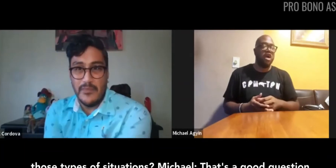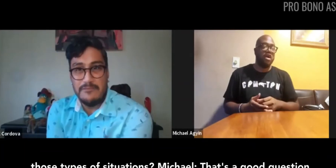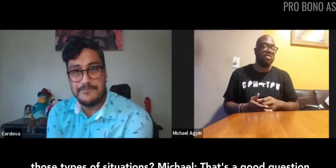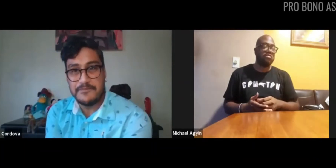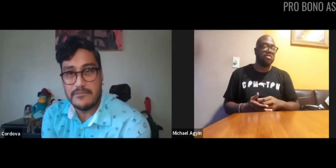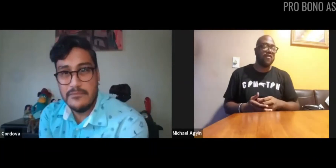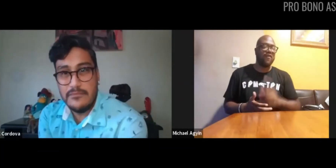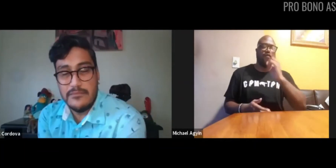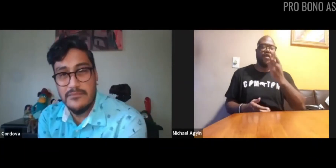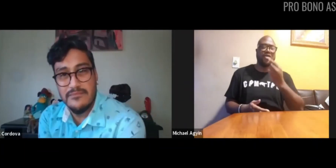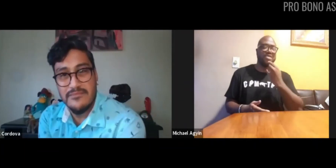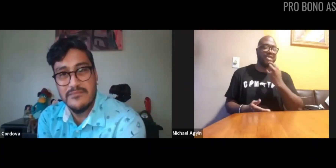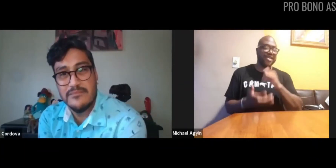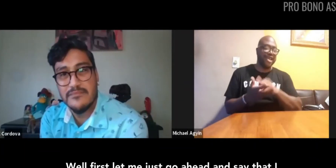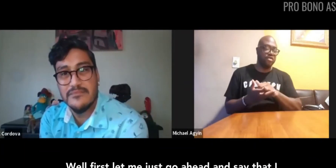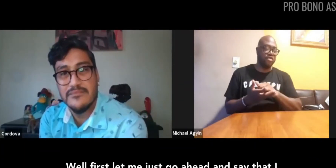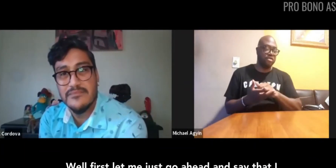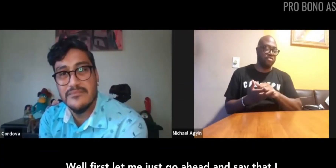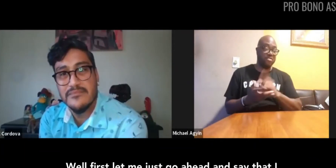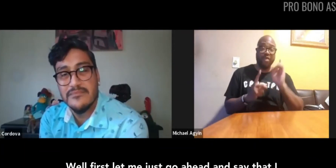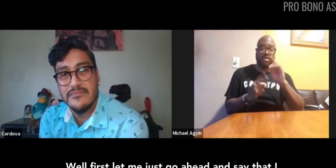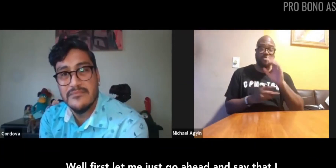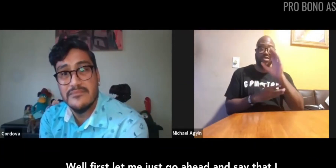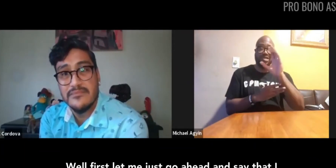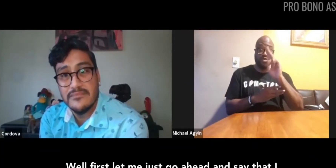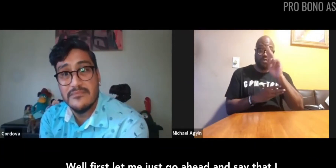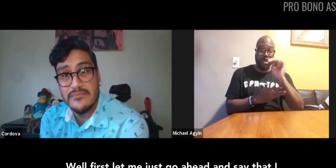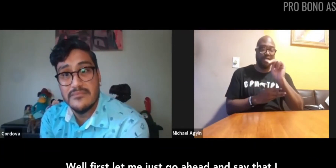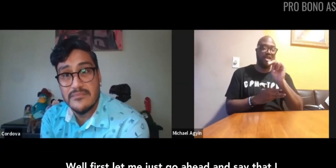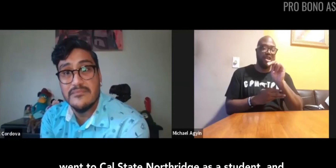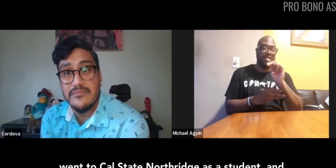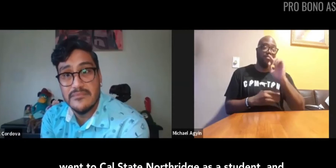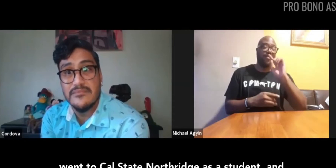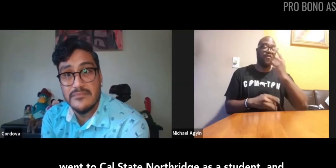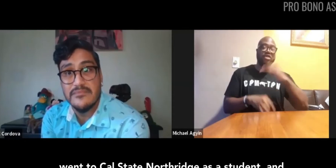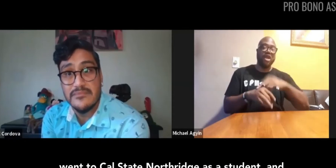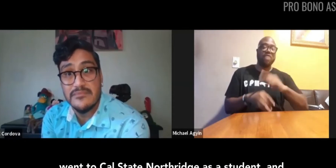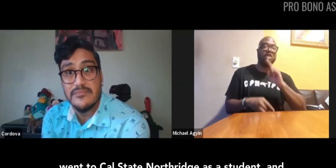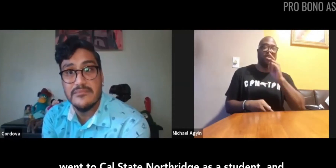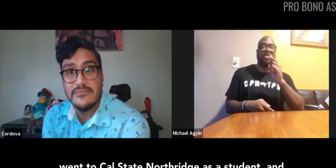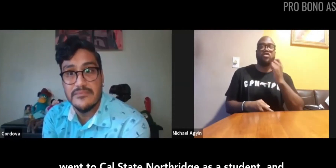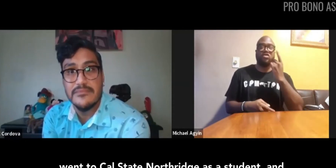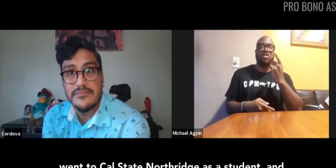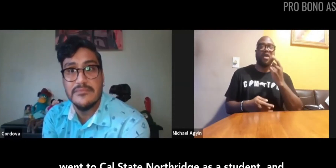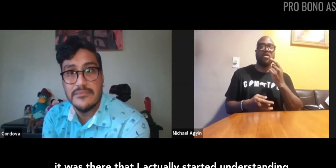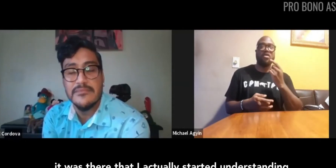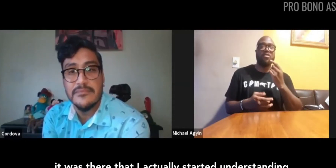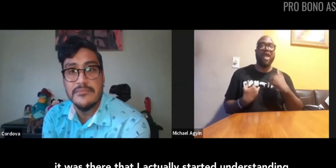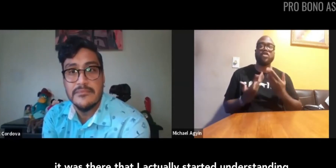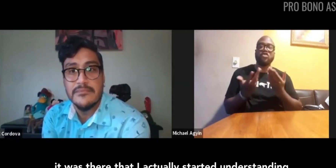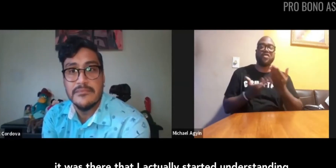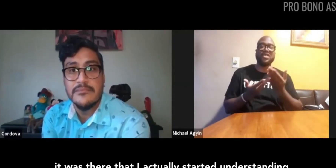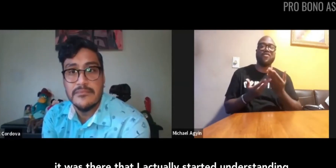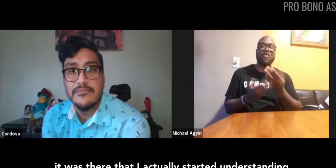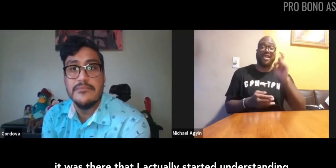That's a good question. Well, first, let me just go ahead and say that I went to Cal State Northridge as a student, and it was there that